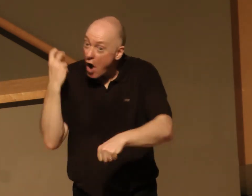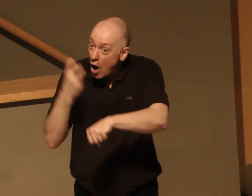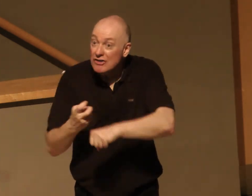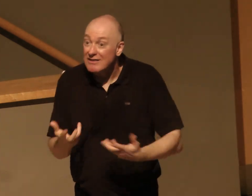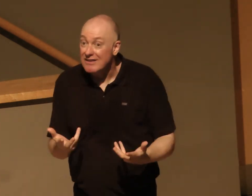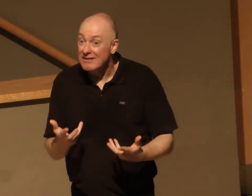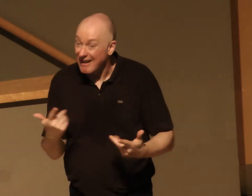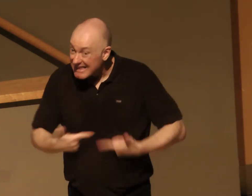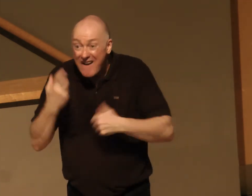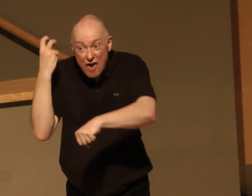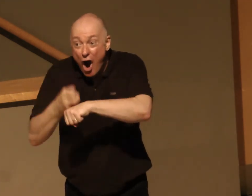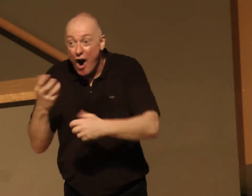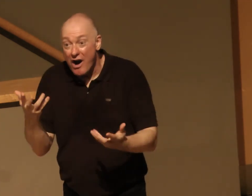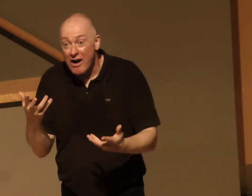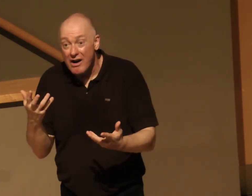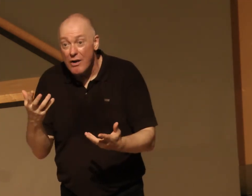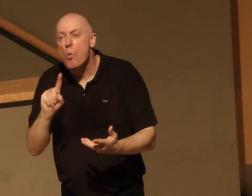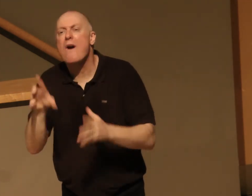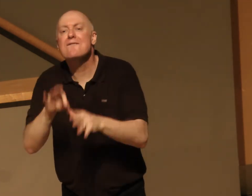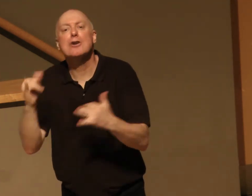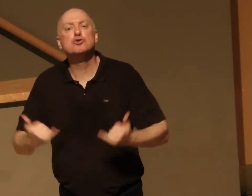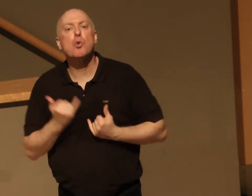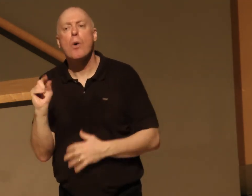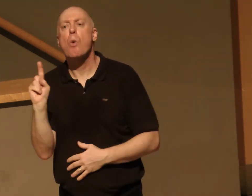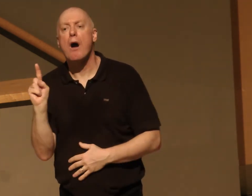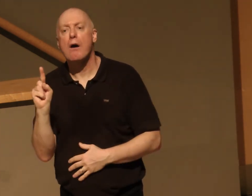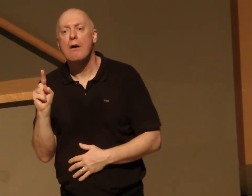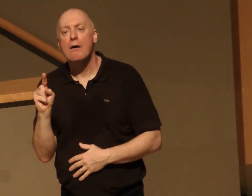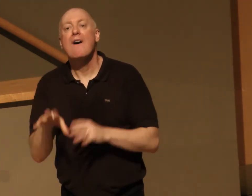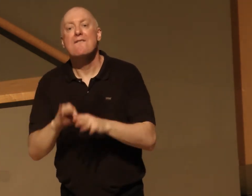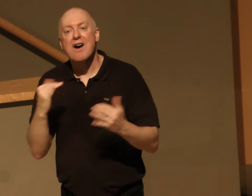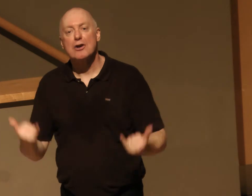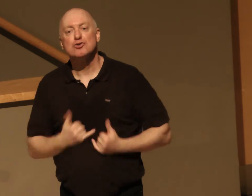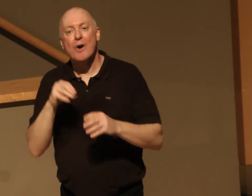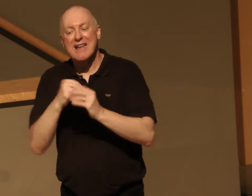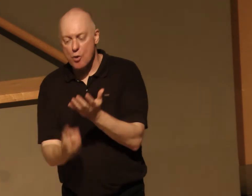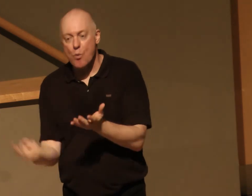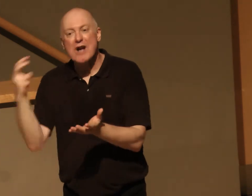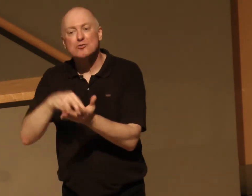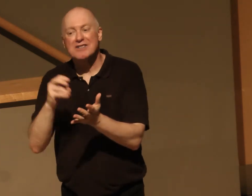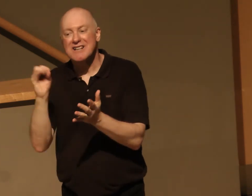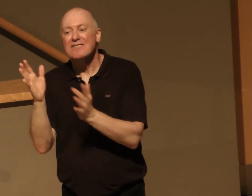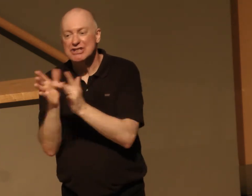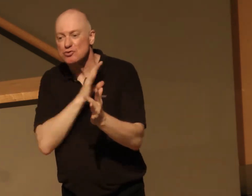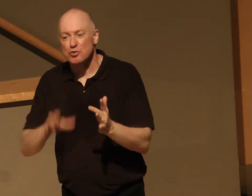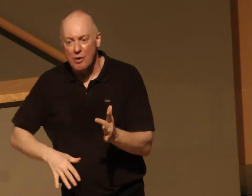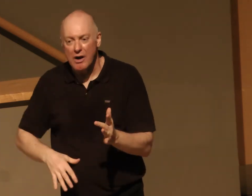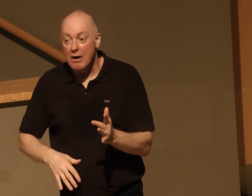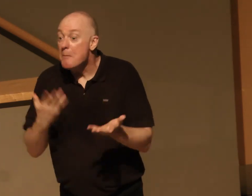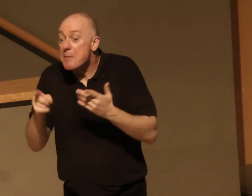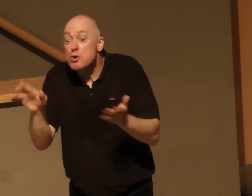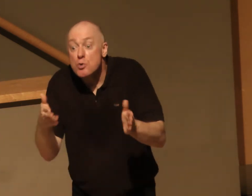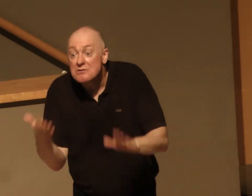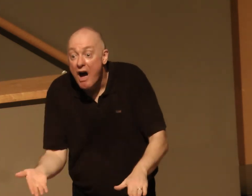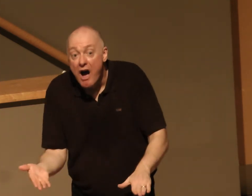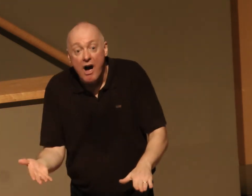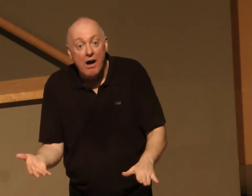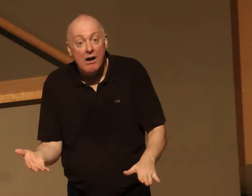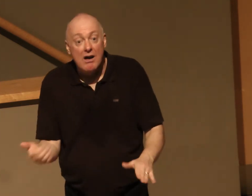life is hard where can you find joy you can find joy in the resurrection of Jesus Christ you may die in this life after the every single one of us will